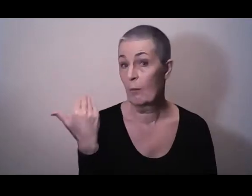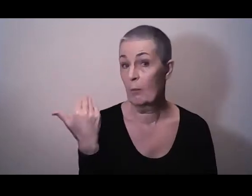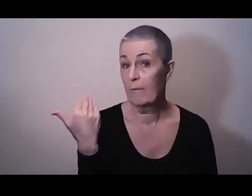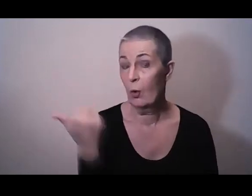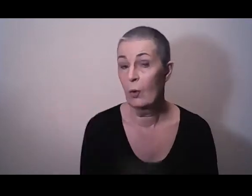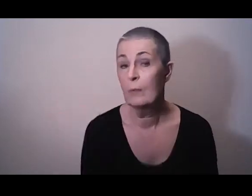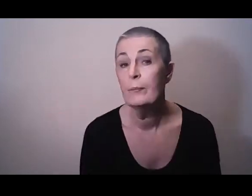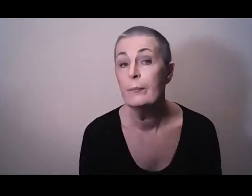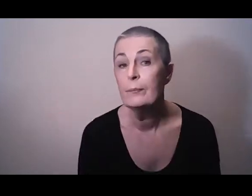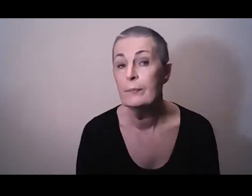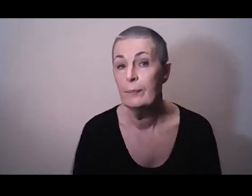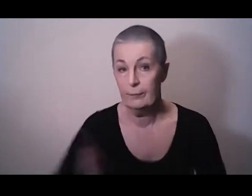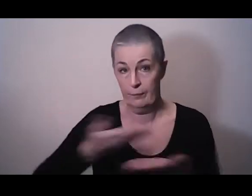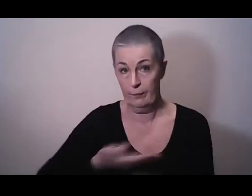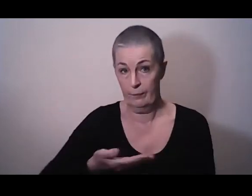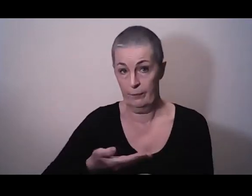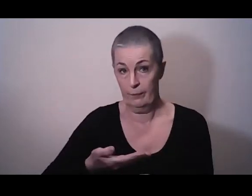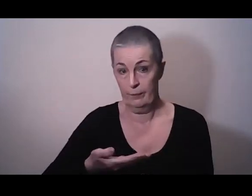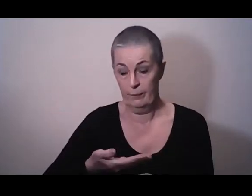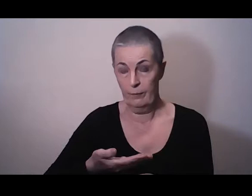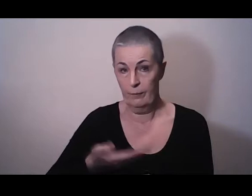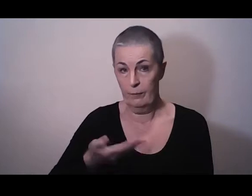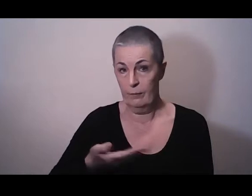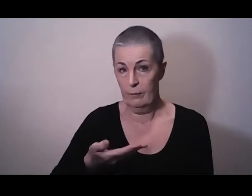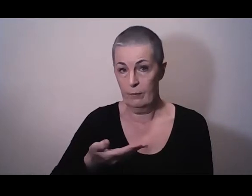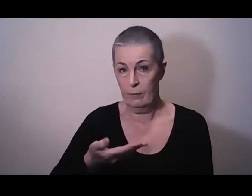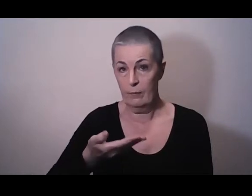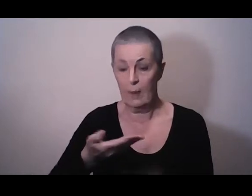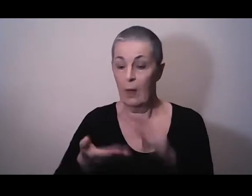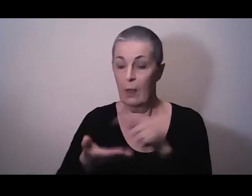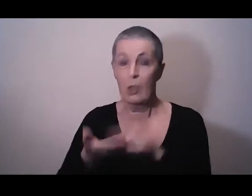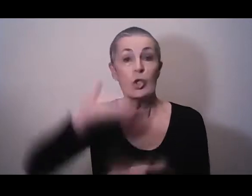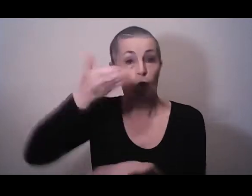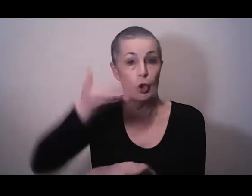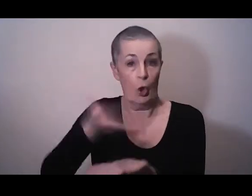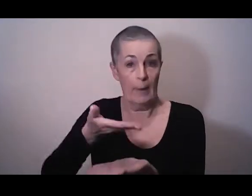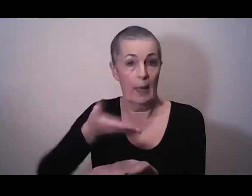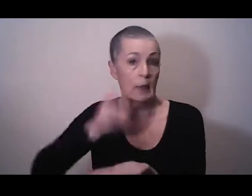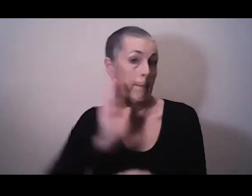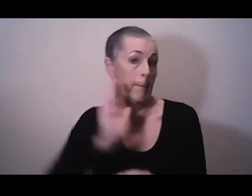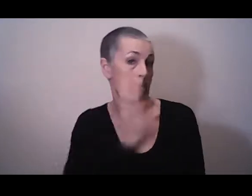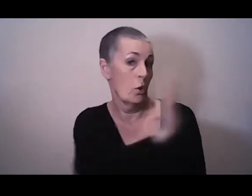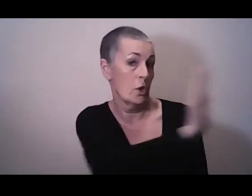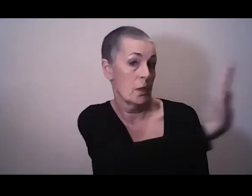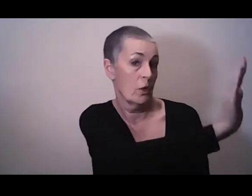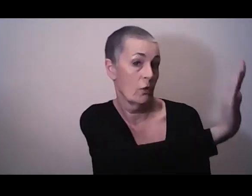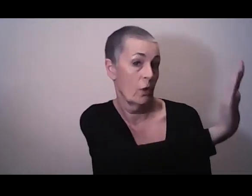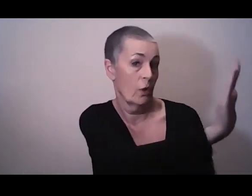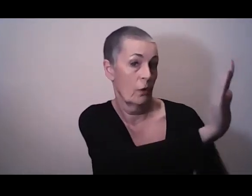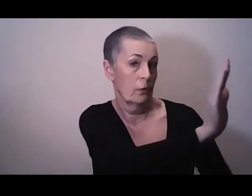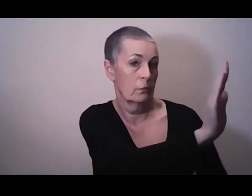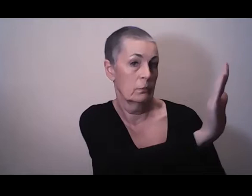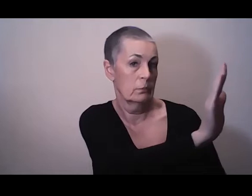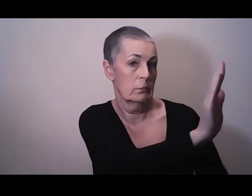So they come back together. The top hand pushes across, whereas the opposite hand goes down,